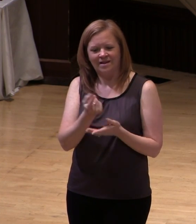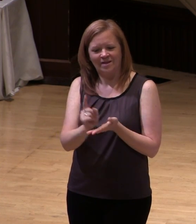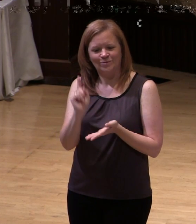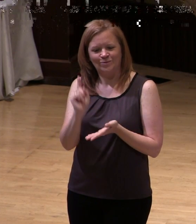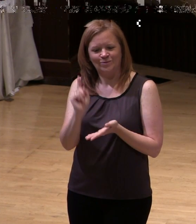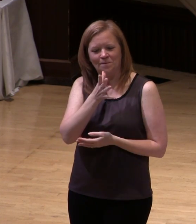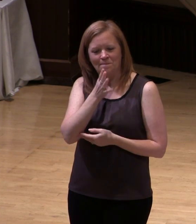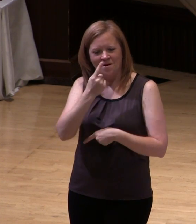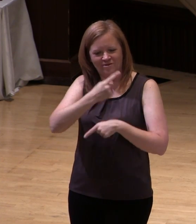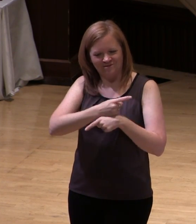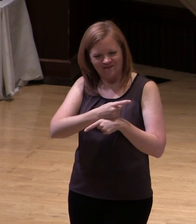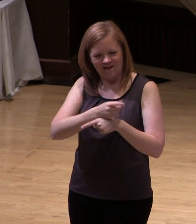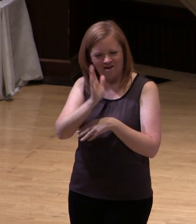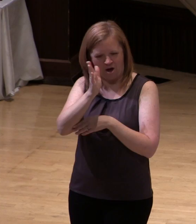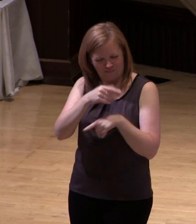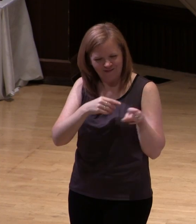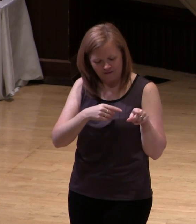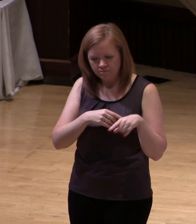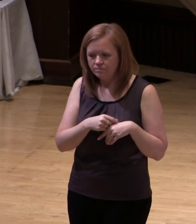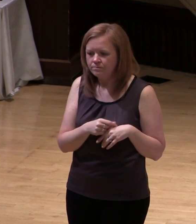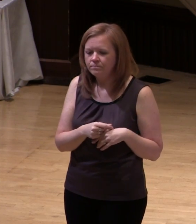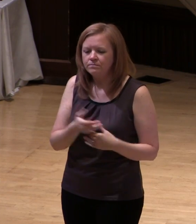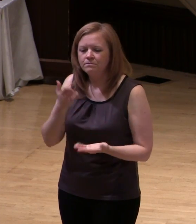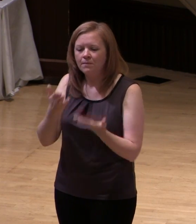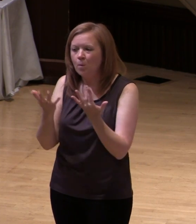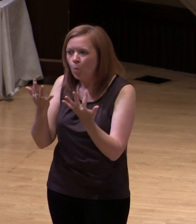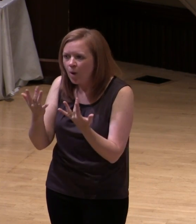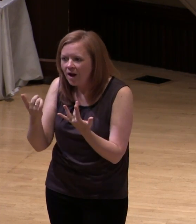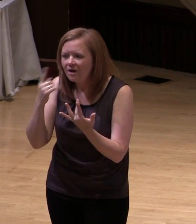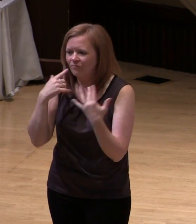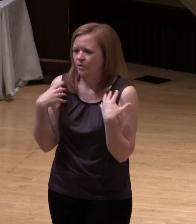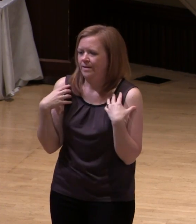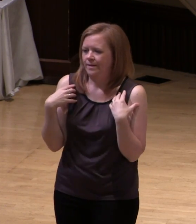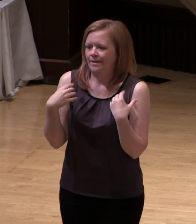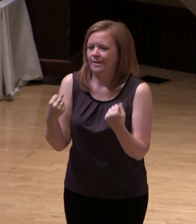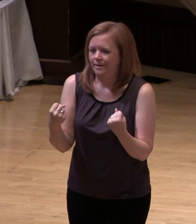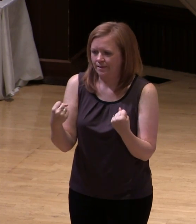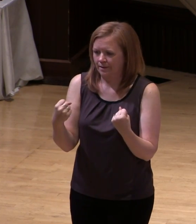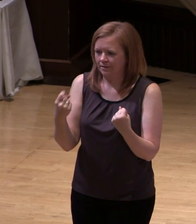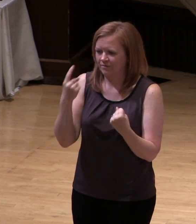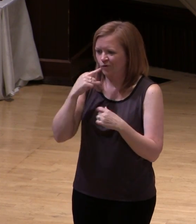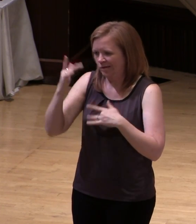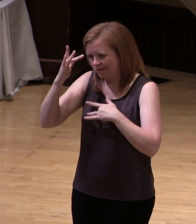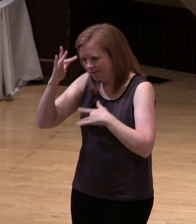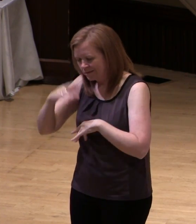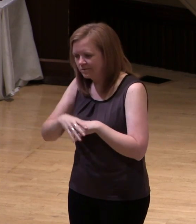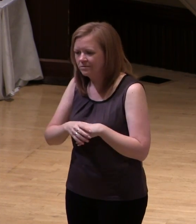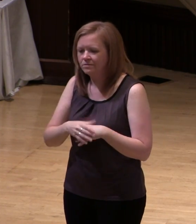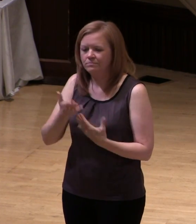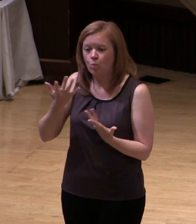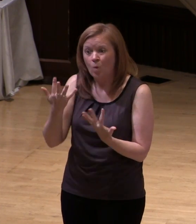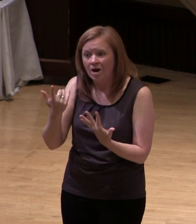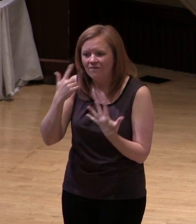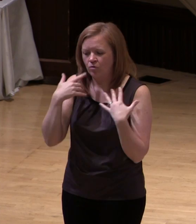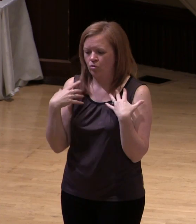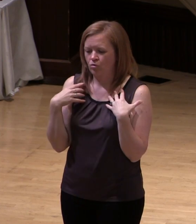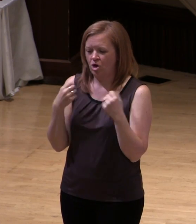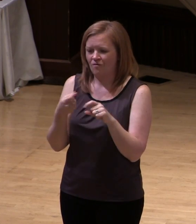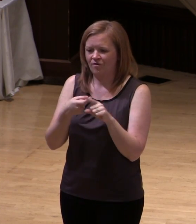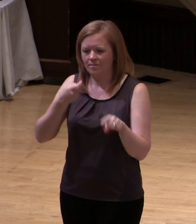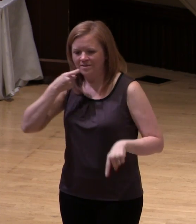offering. We might be waiting for healing for our illness, or recovery from our addiction.